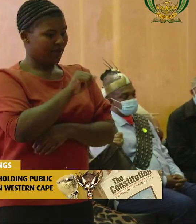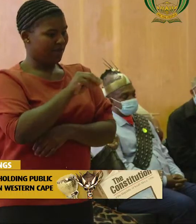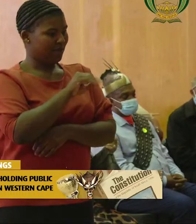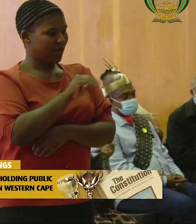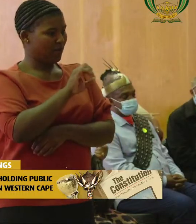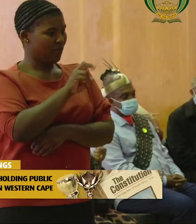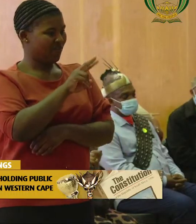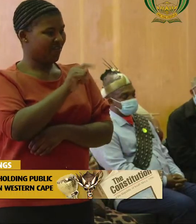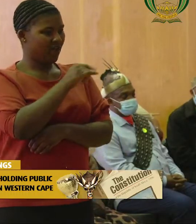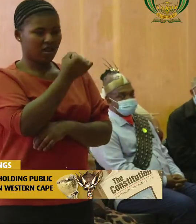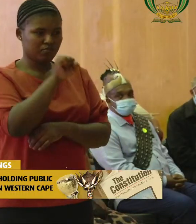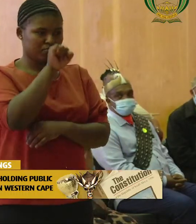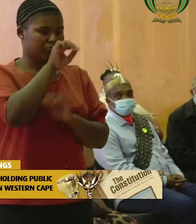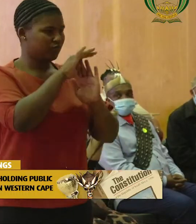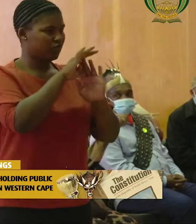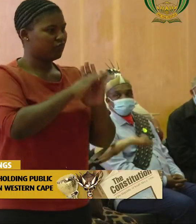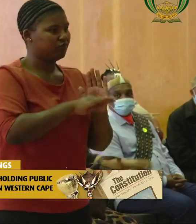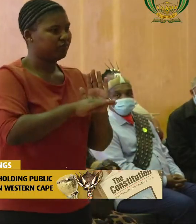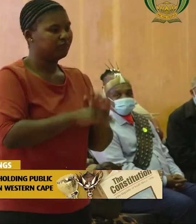mthetho.